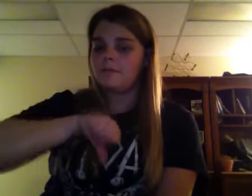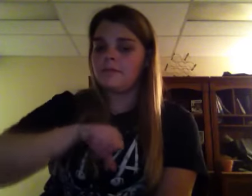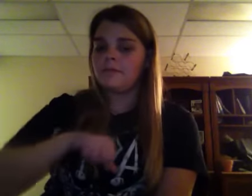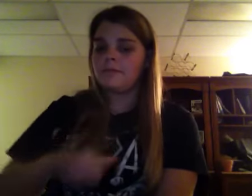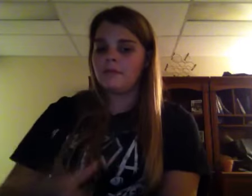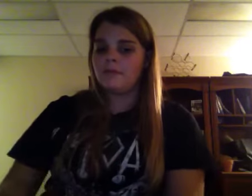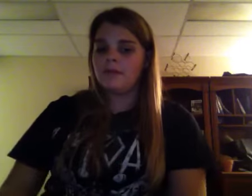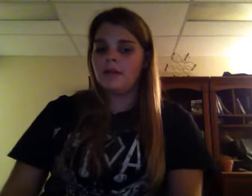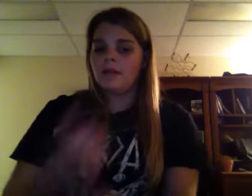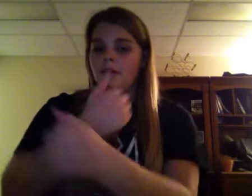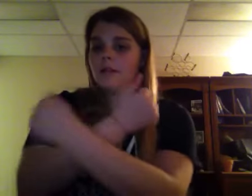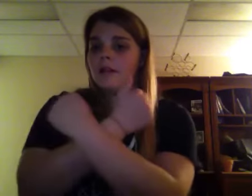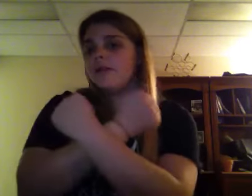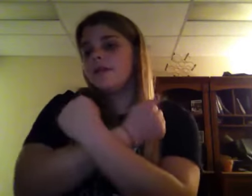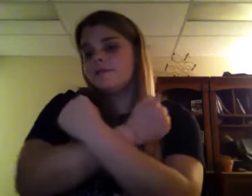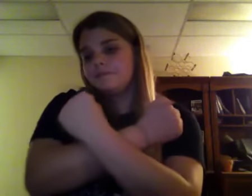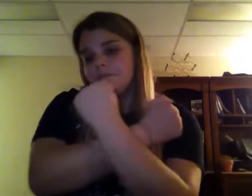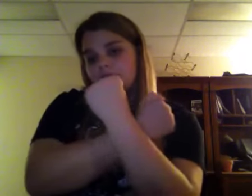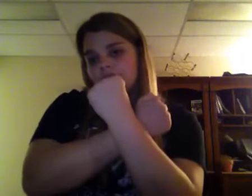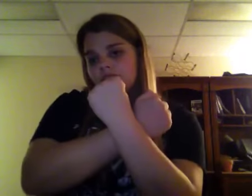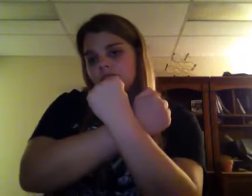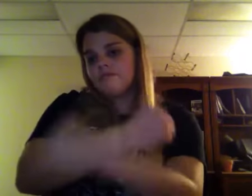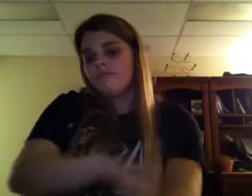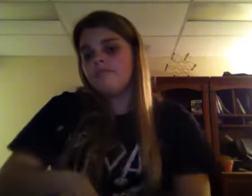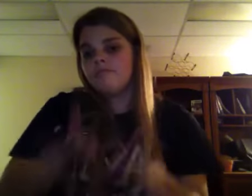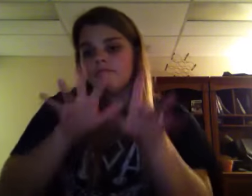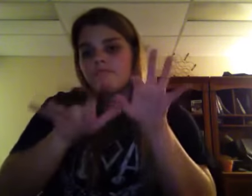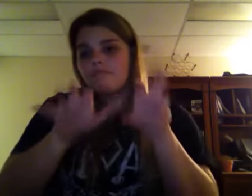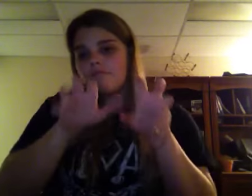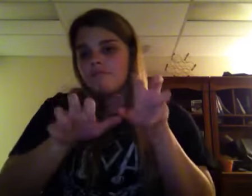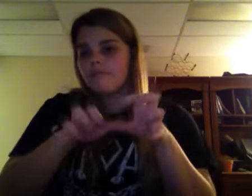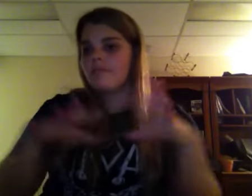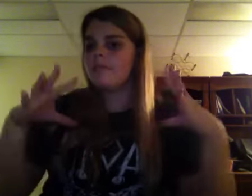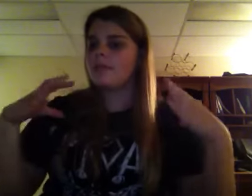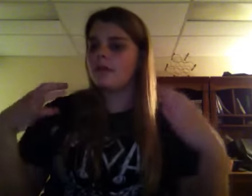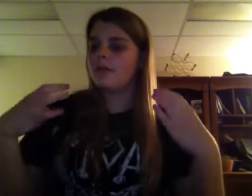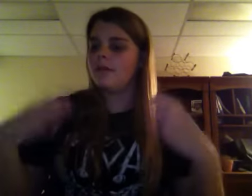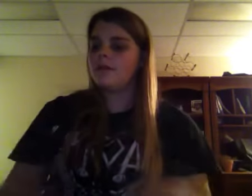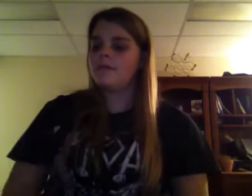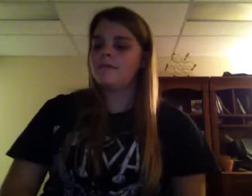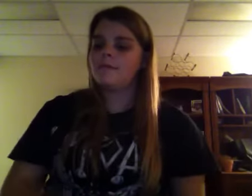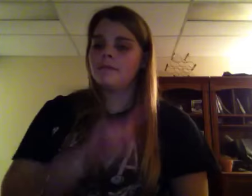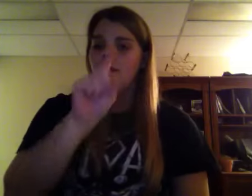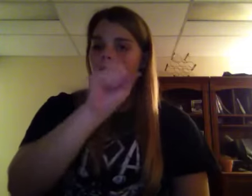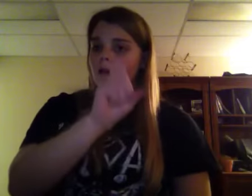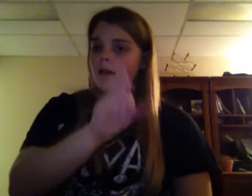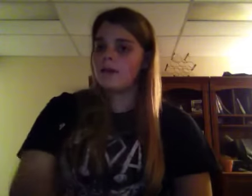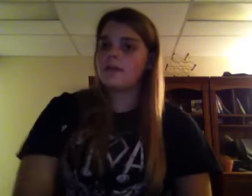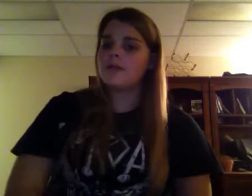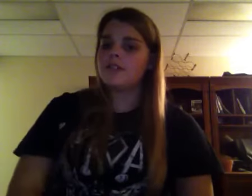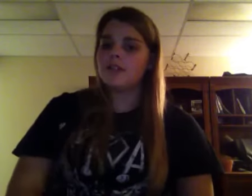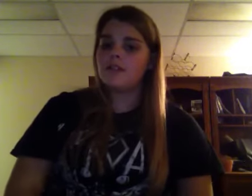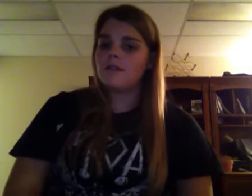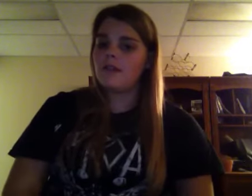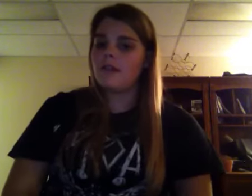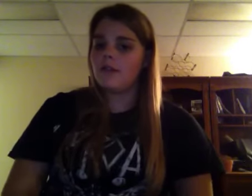love it, comment. ask questions, and if